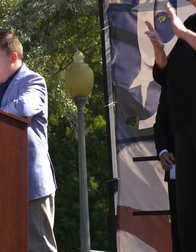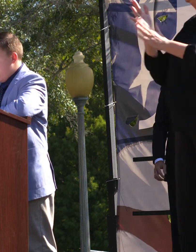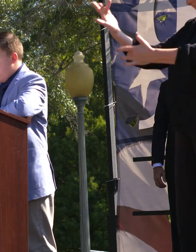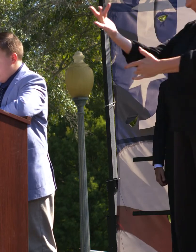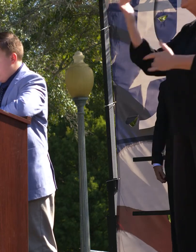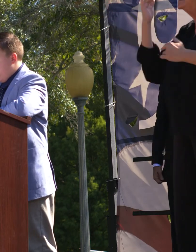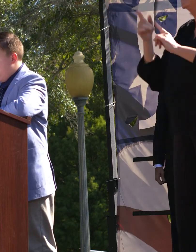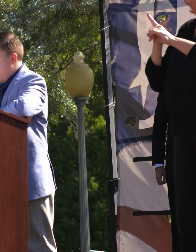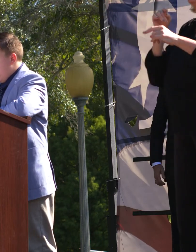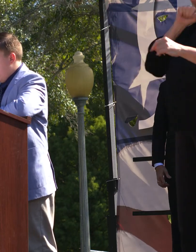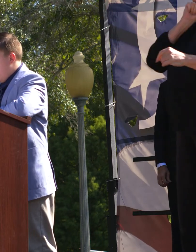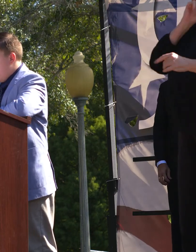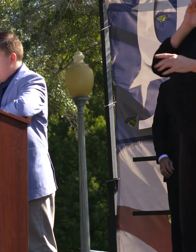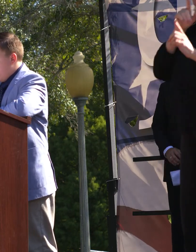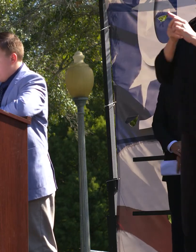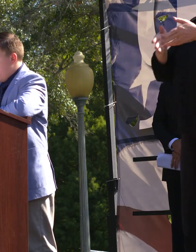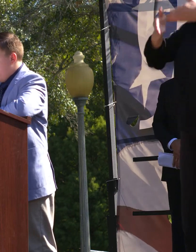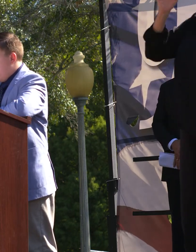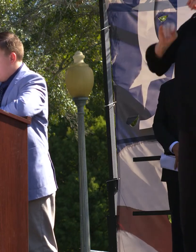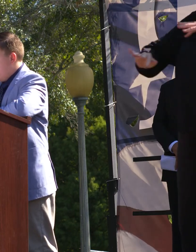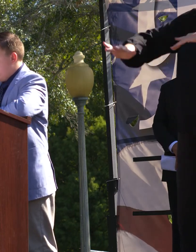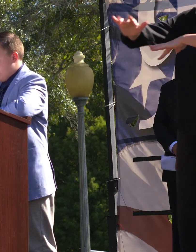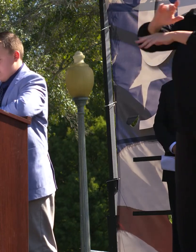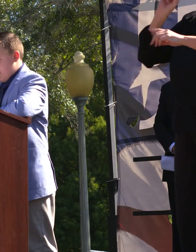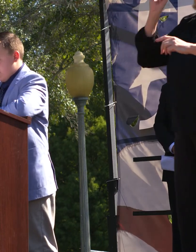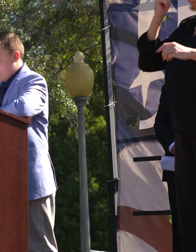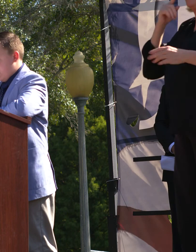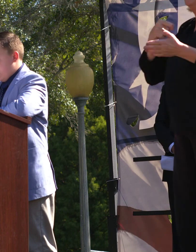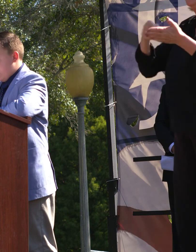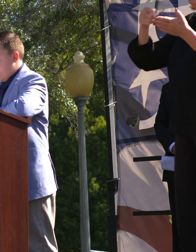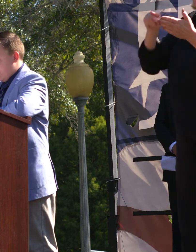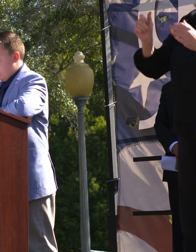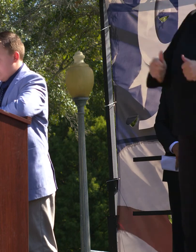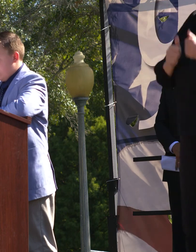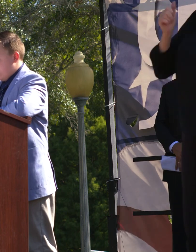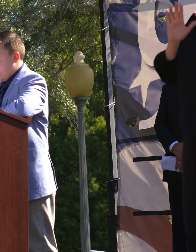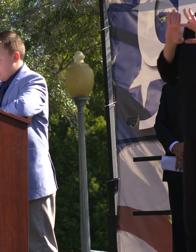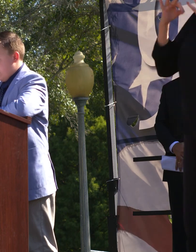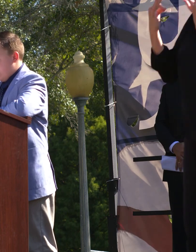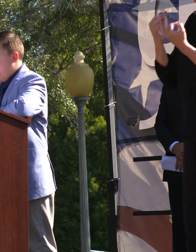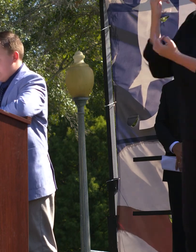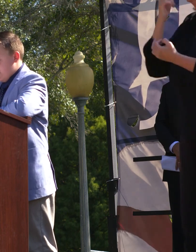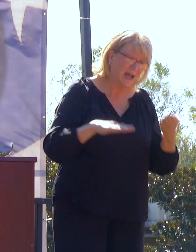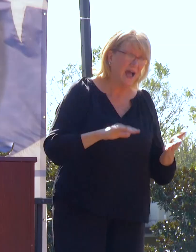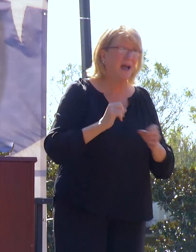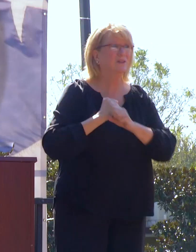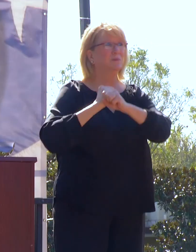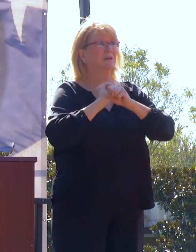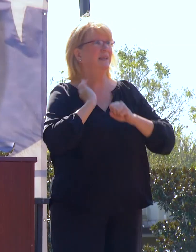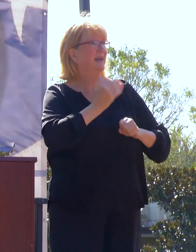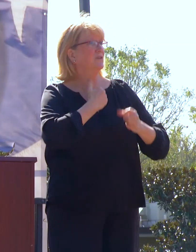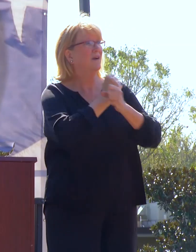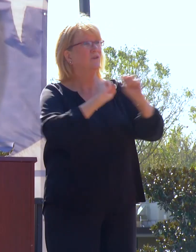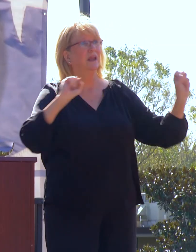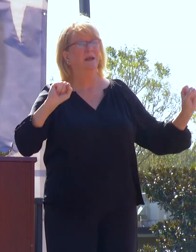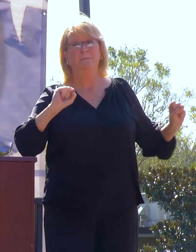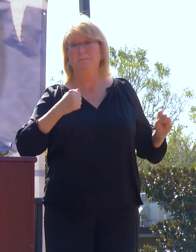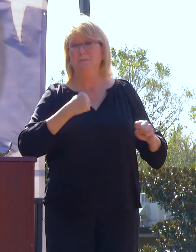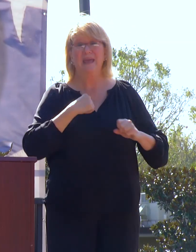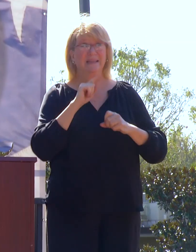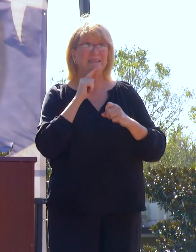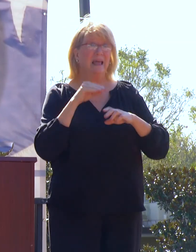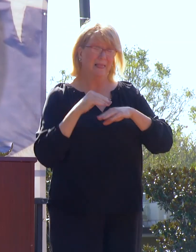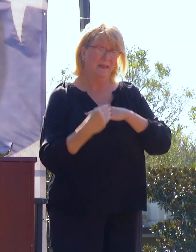from the garbage from the buildings. The government is giving money to their survivors and their families because of their bravery. 9/11 still impacts us